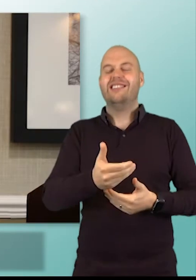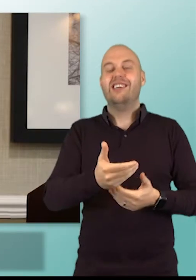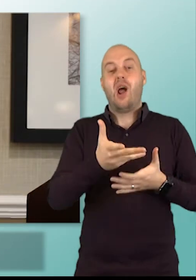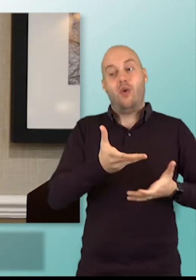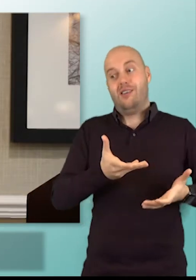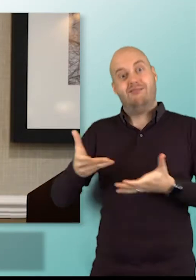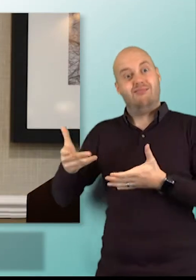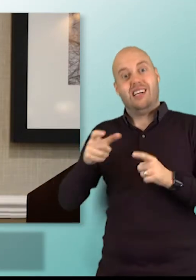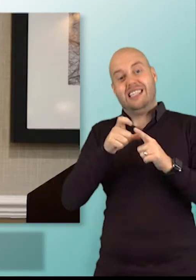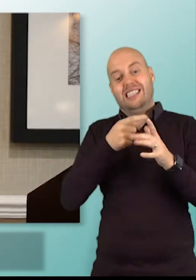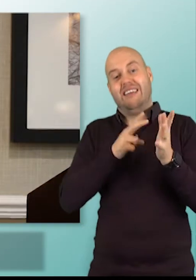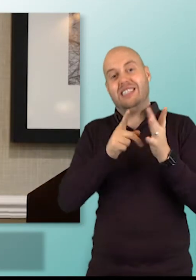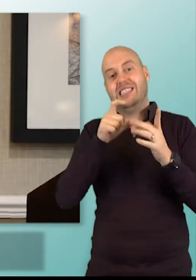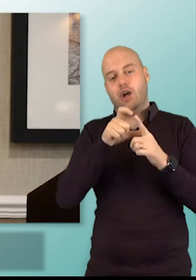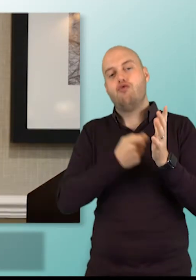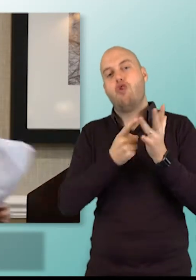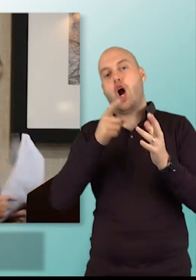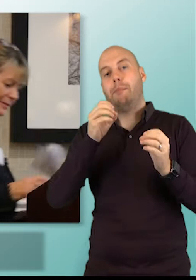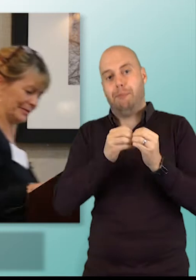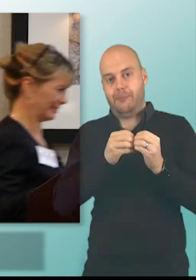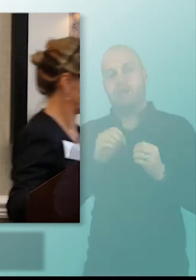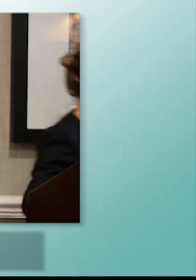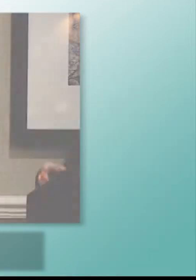to David Robb, Chief Exec of OSCR. David.